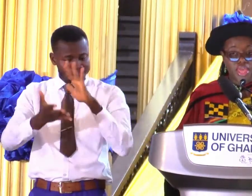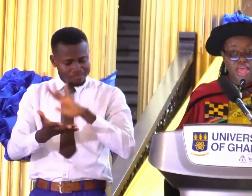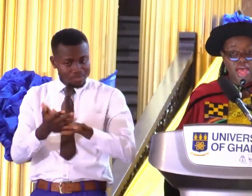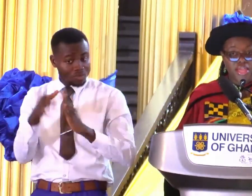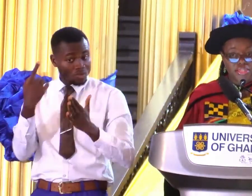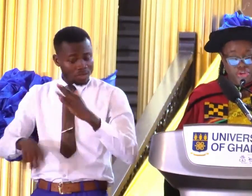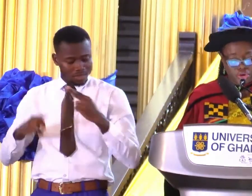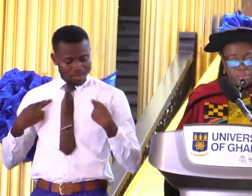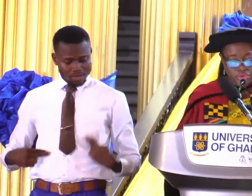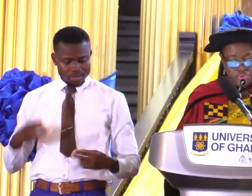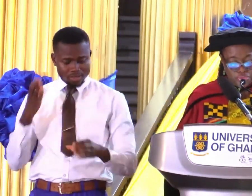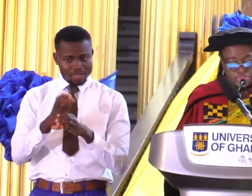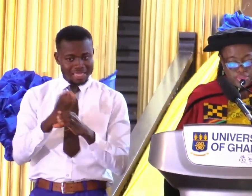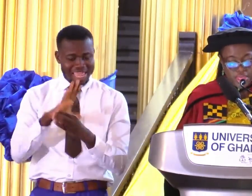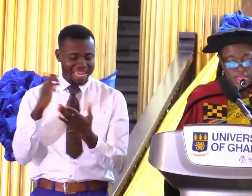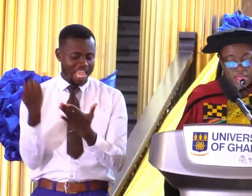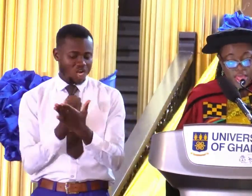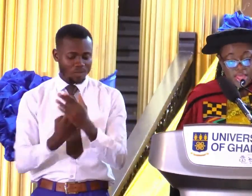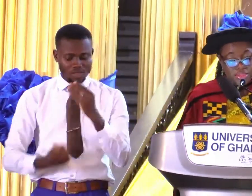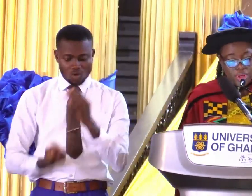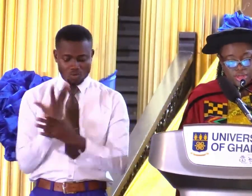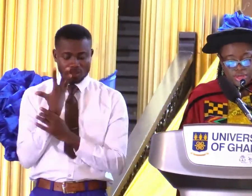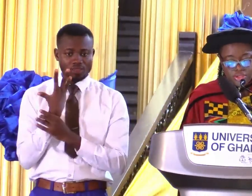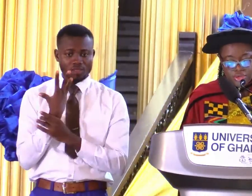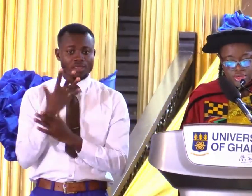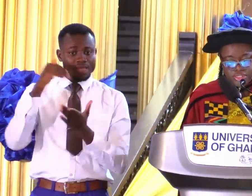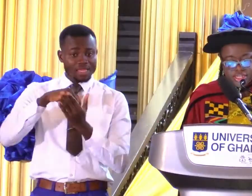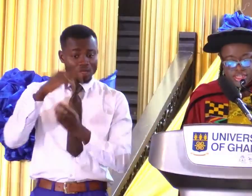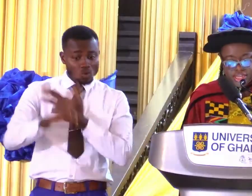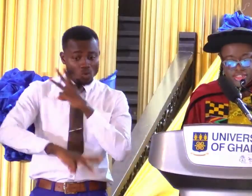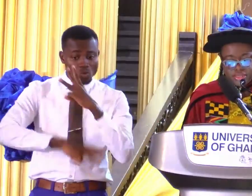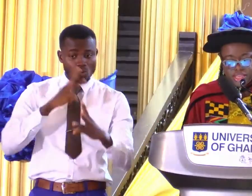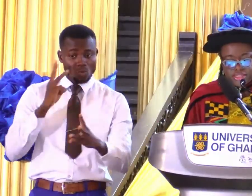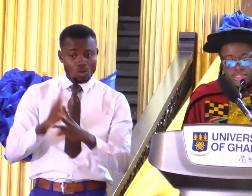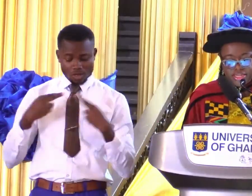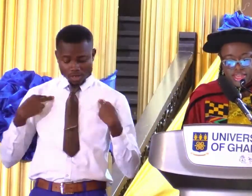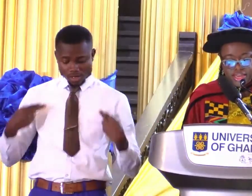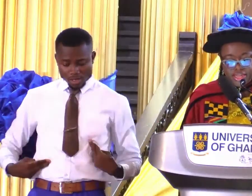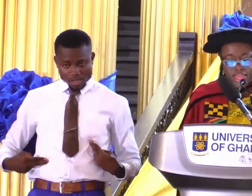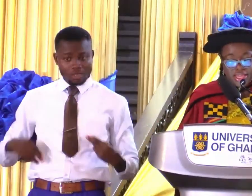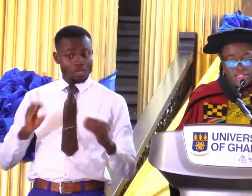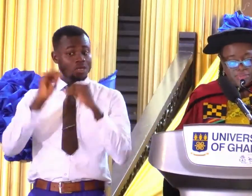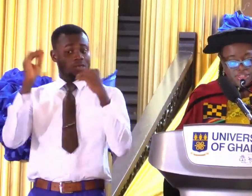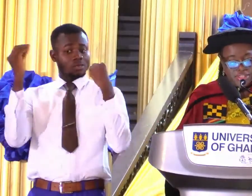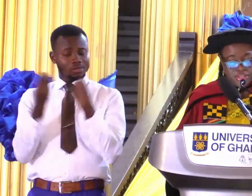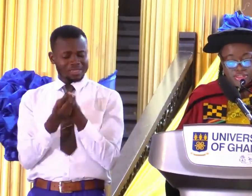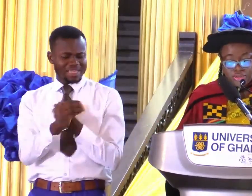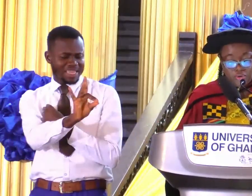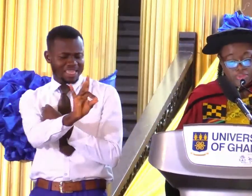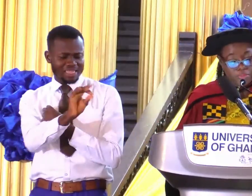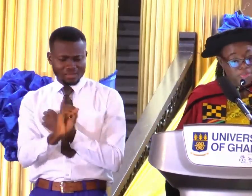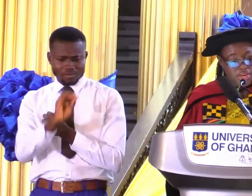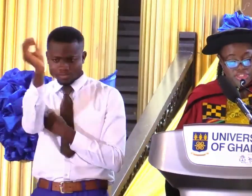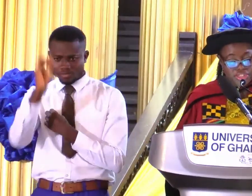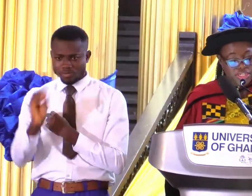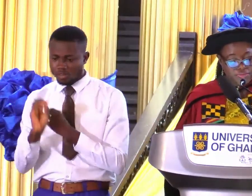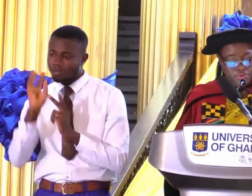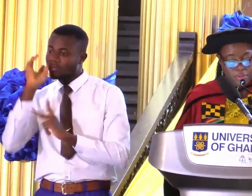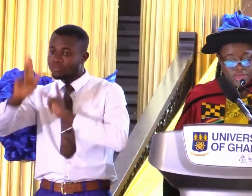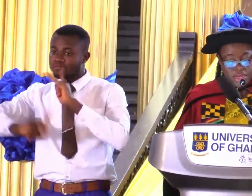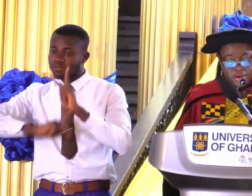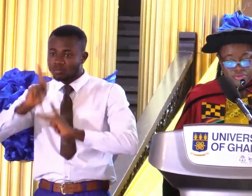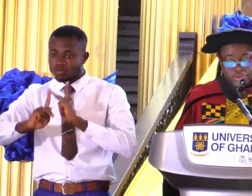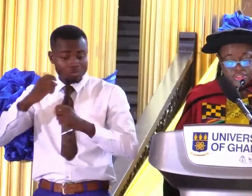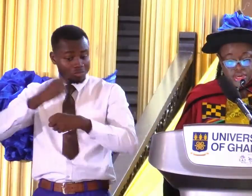healthcare and economic growth. The World Health Organization estimates that nearly 80% of the population in